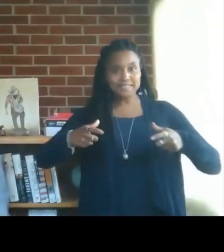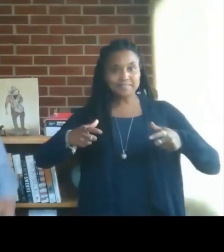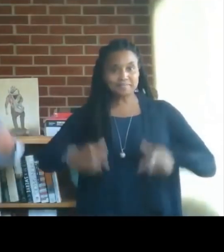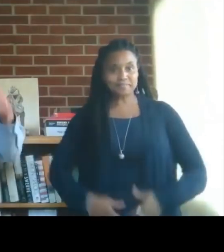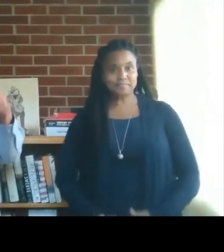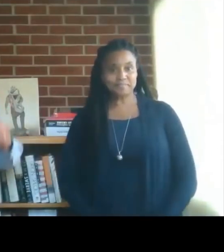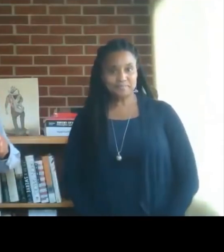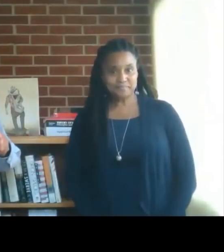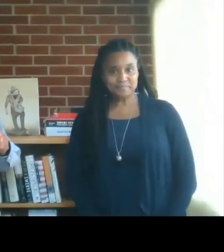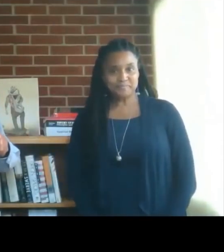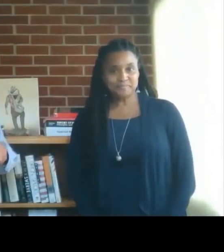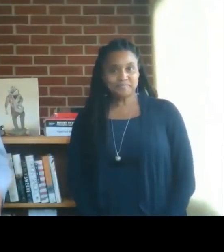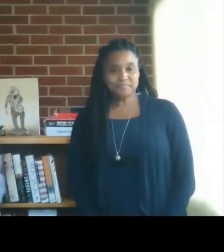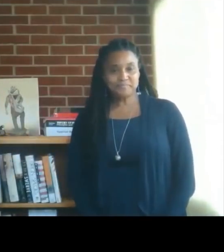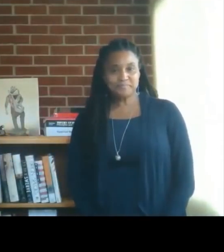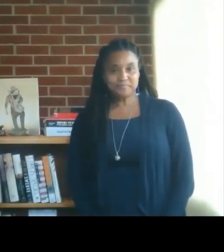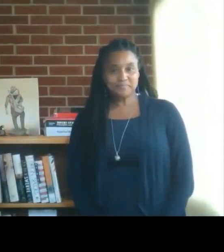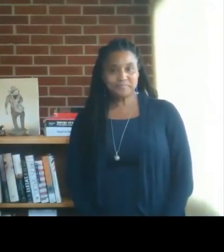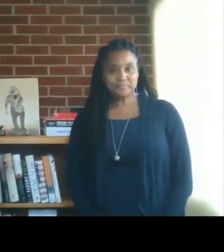Plate. Plate.